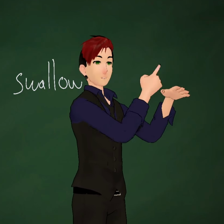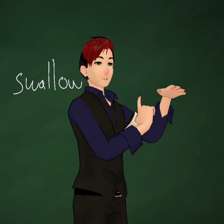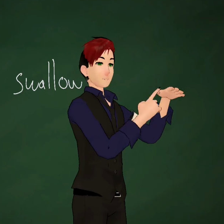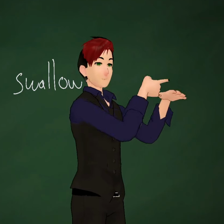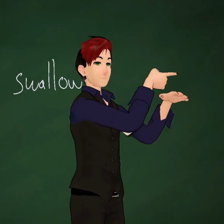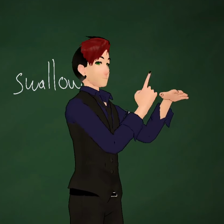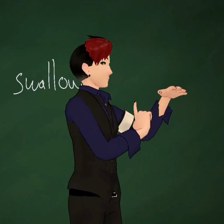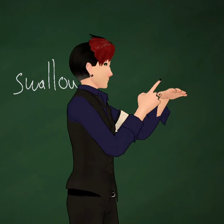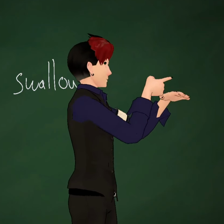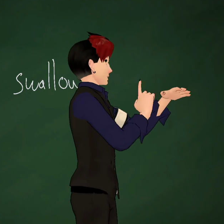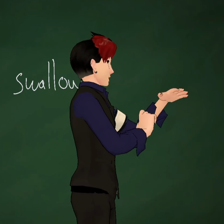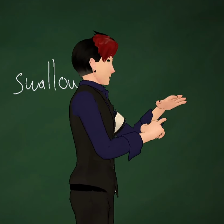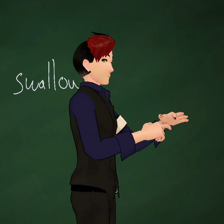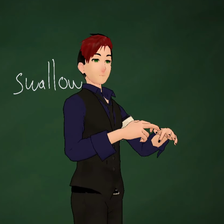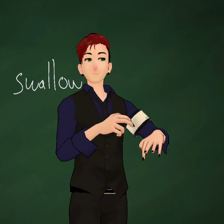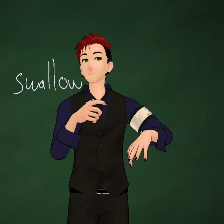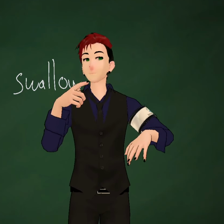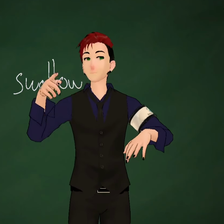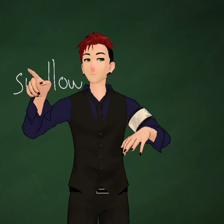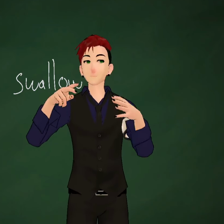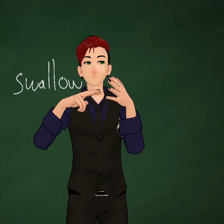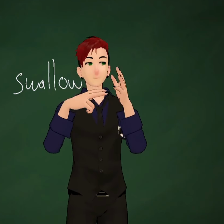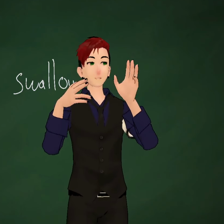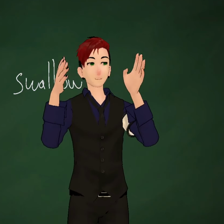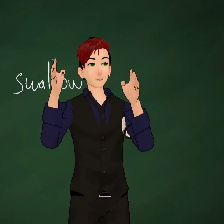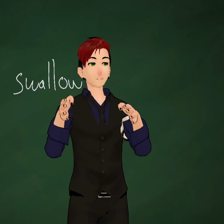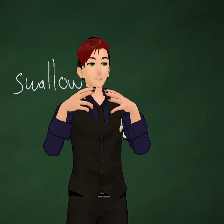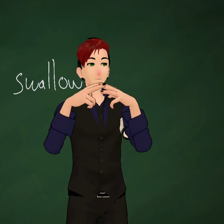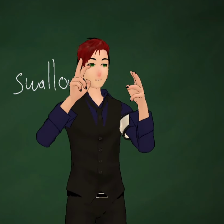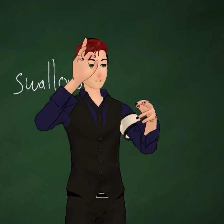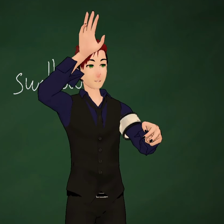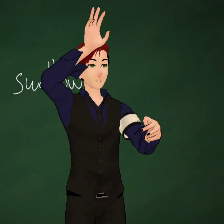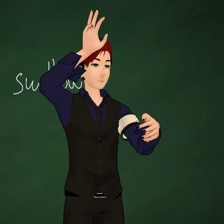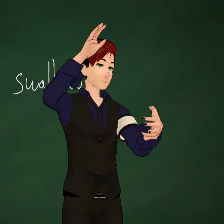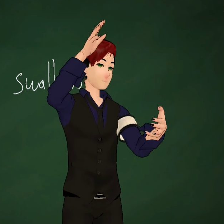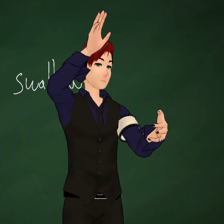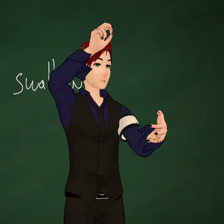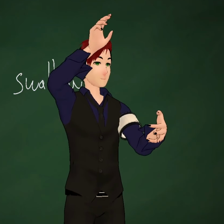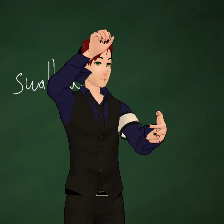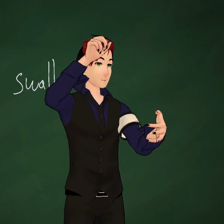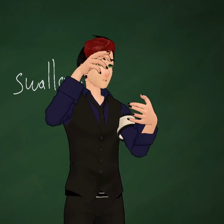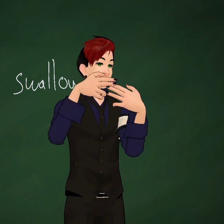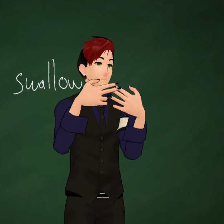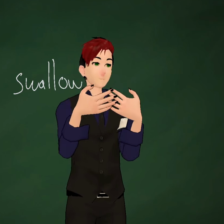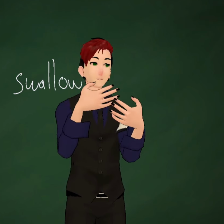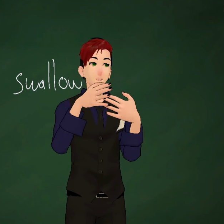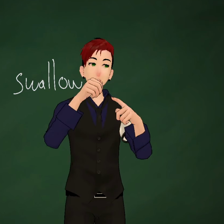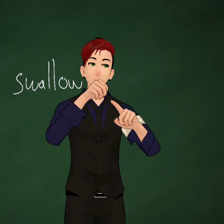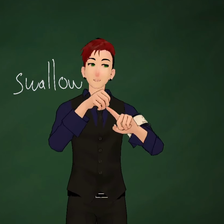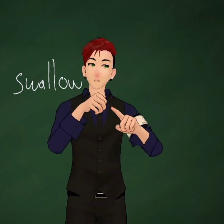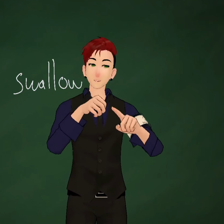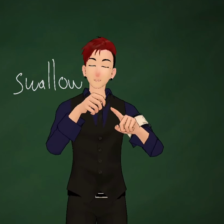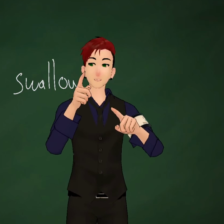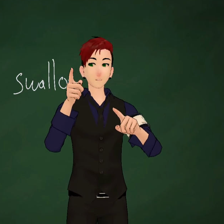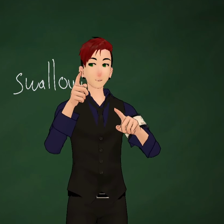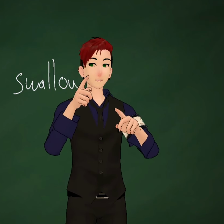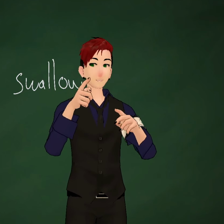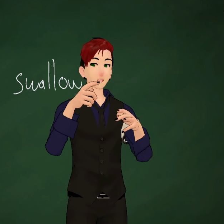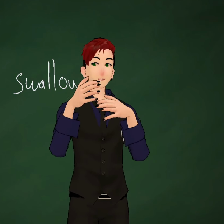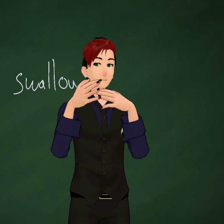throat. Fish swallow. This means this person is very like gullible, very easy to trick. They're just like,